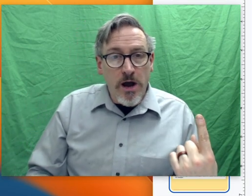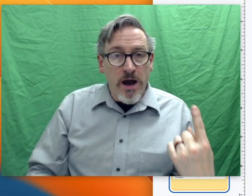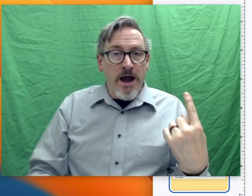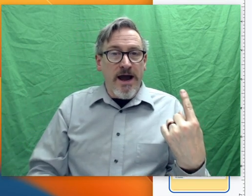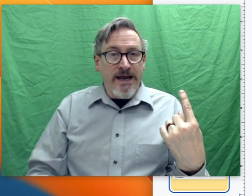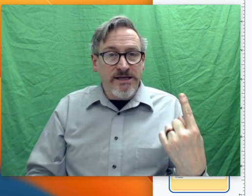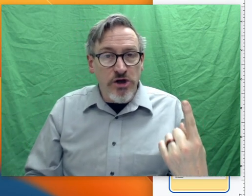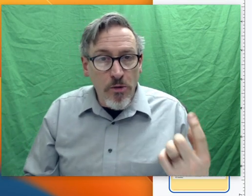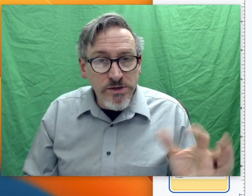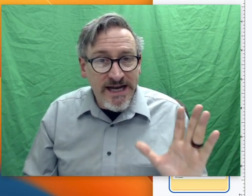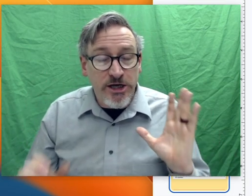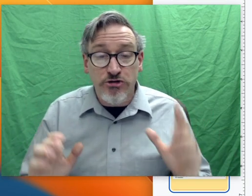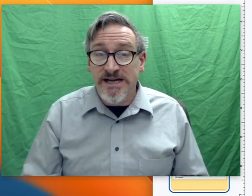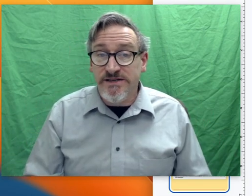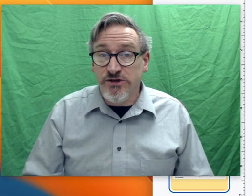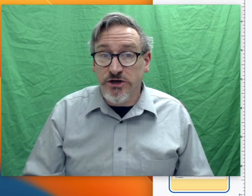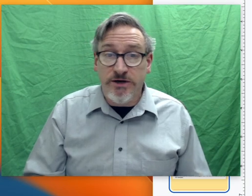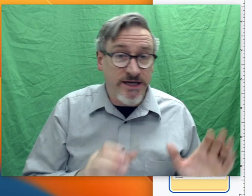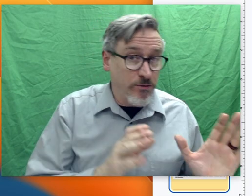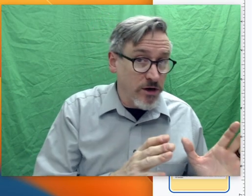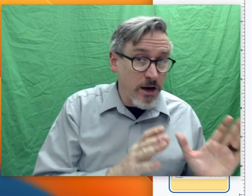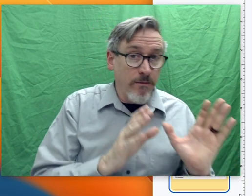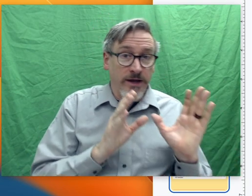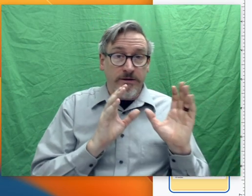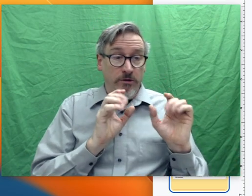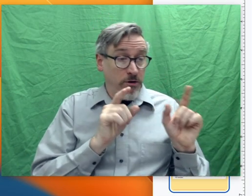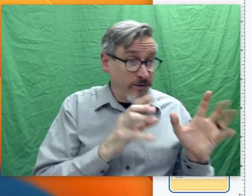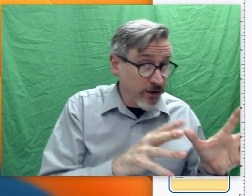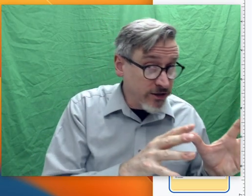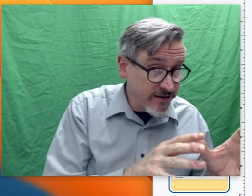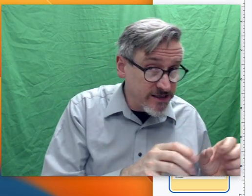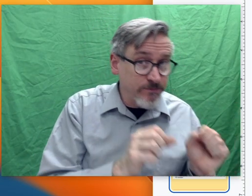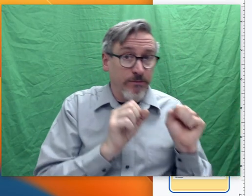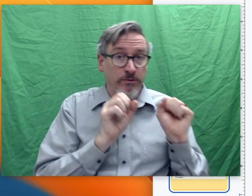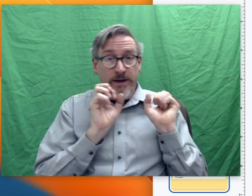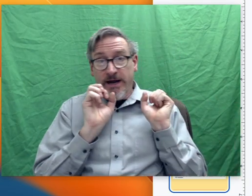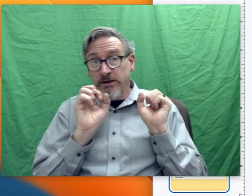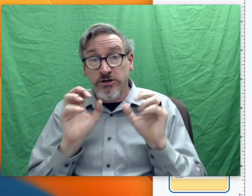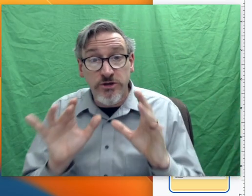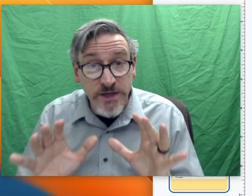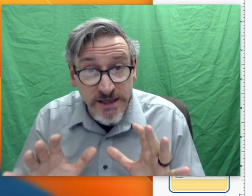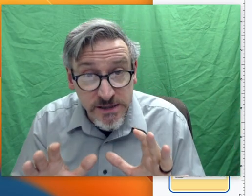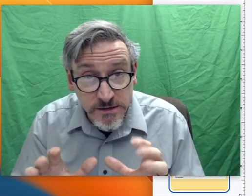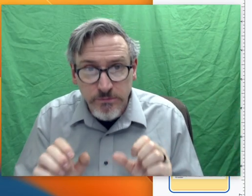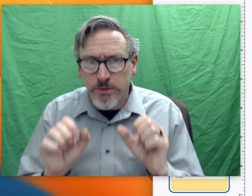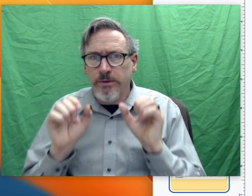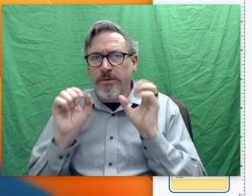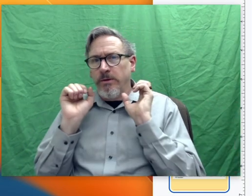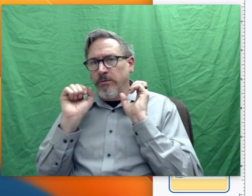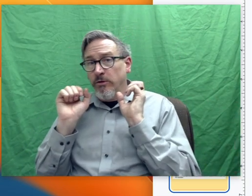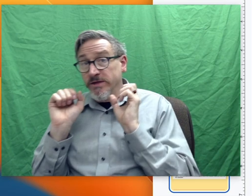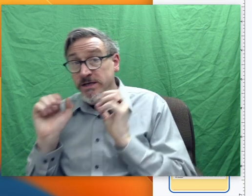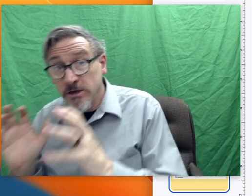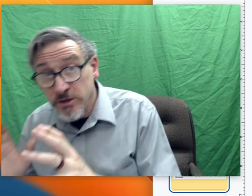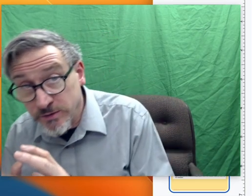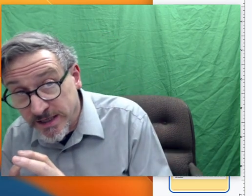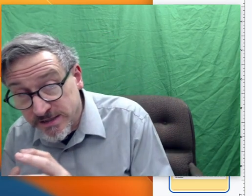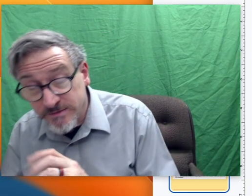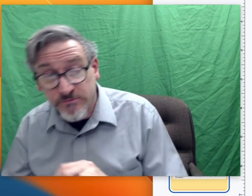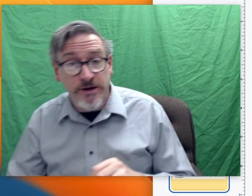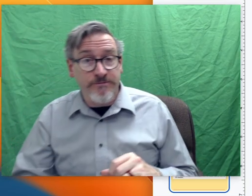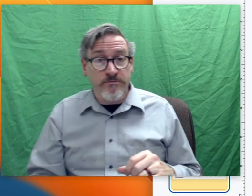So it's almost that contrastive structure idea where I'm like, oh, come here, did this, pull back, do this, pull this,